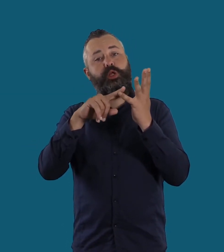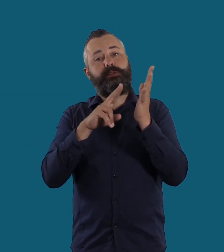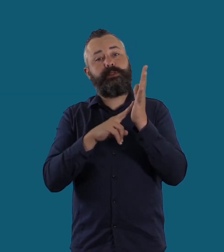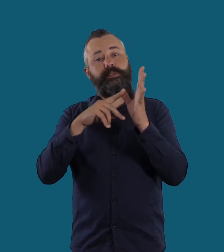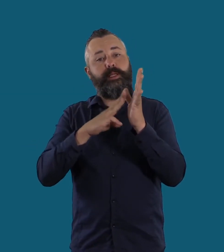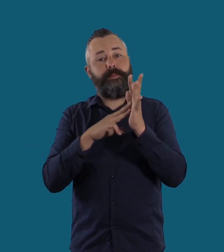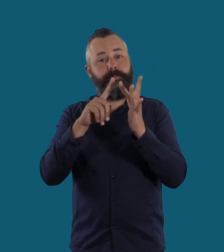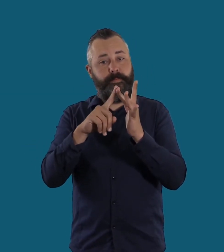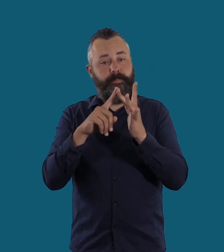tsunami warnings,